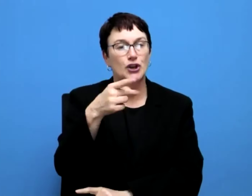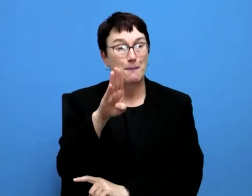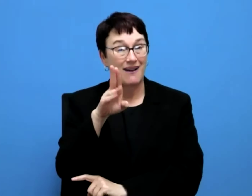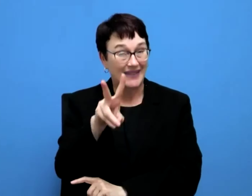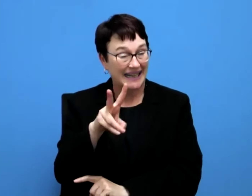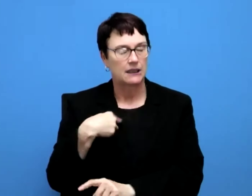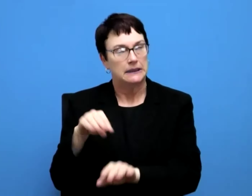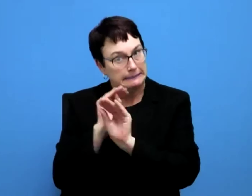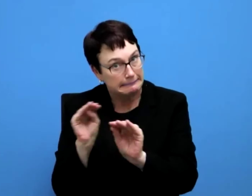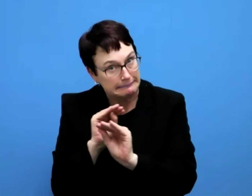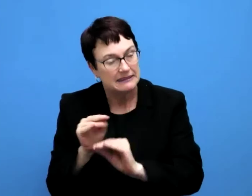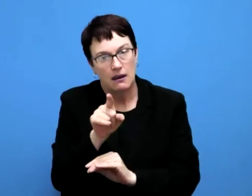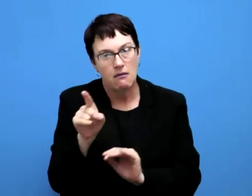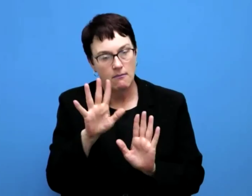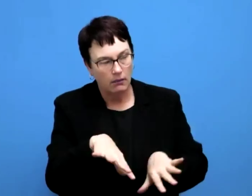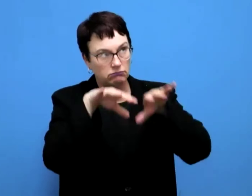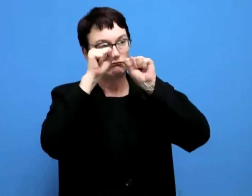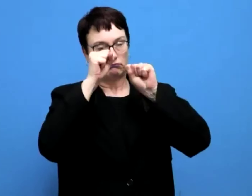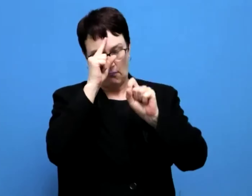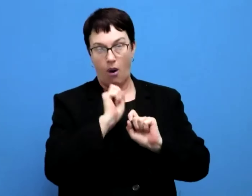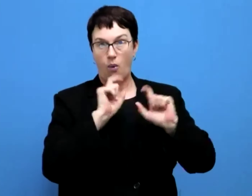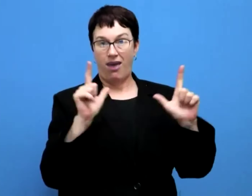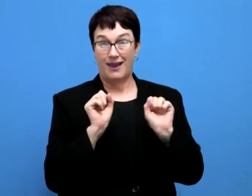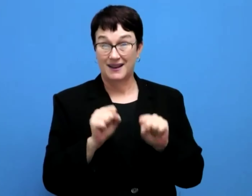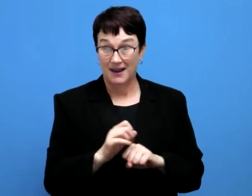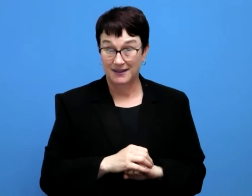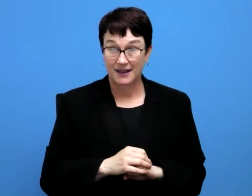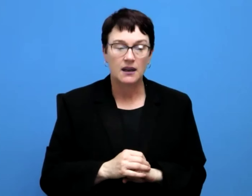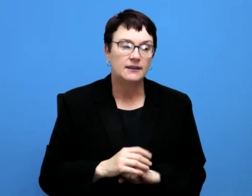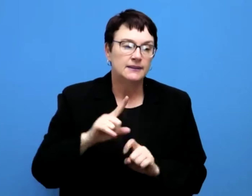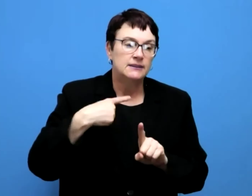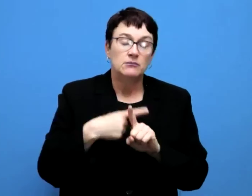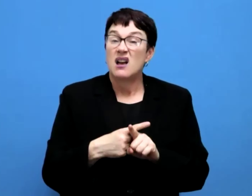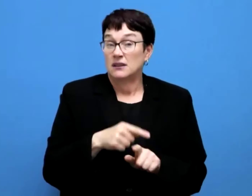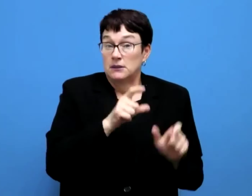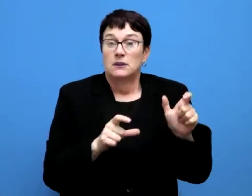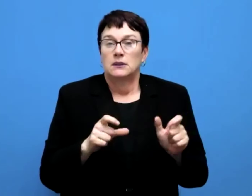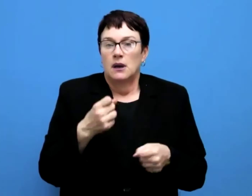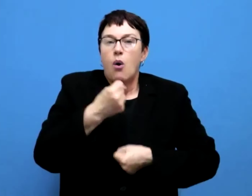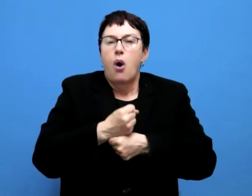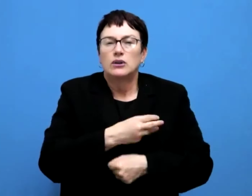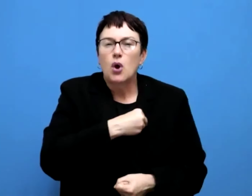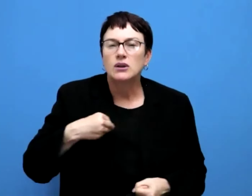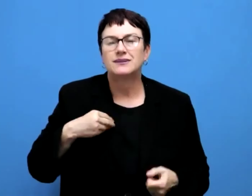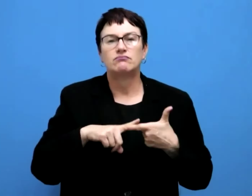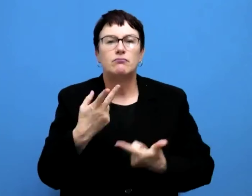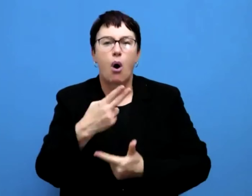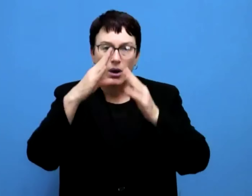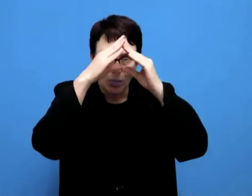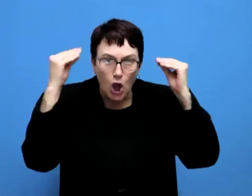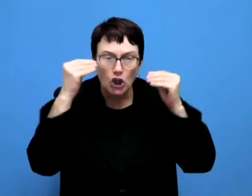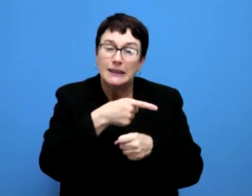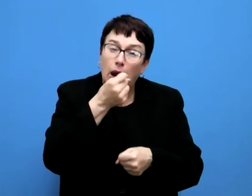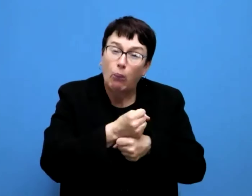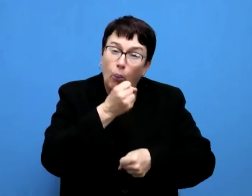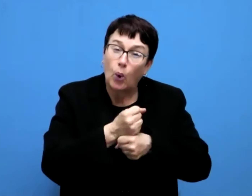training for healthcare providers, help uncover biases that exist within the services delivered and help to deliver respectful,